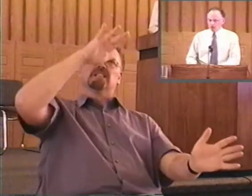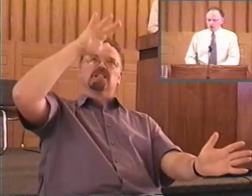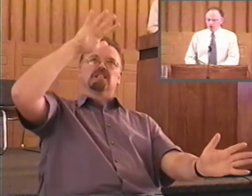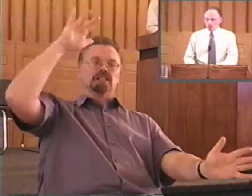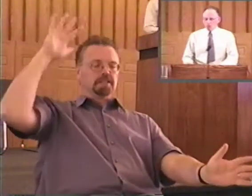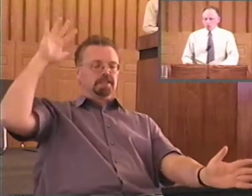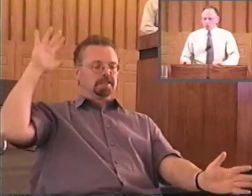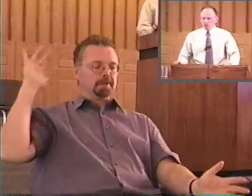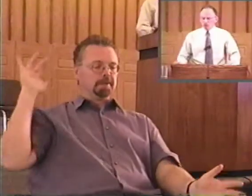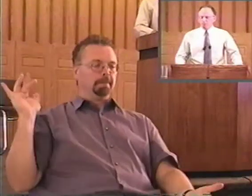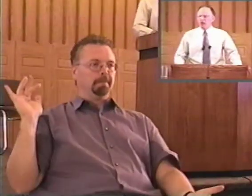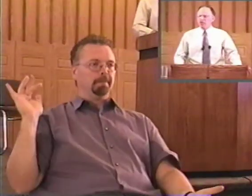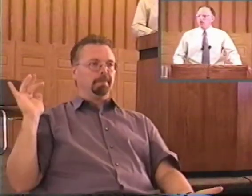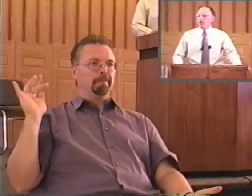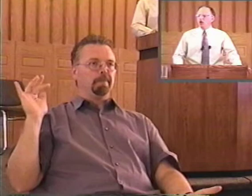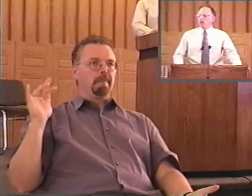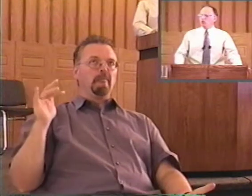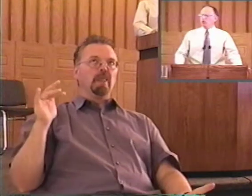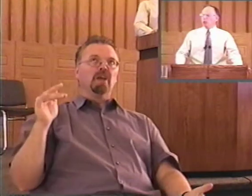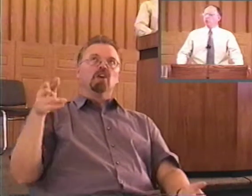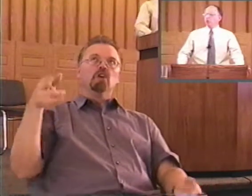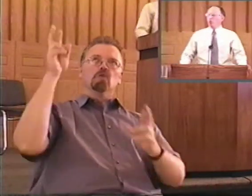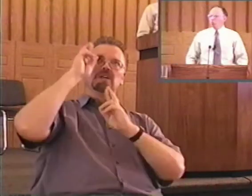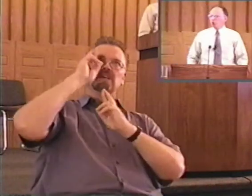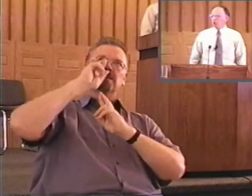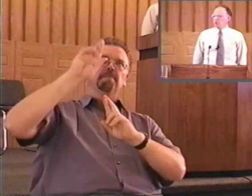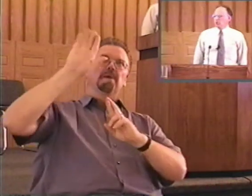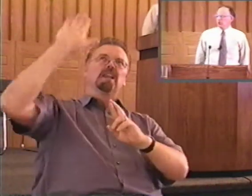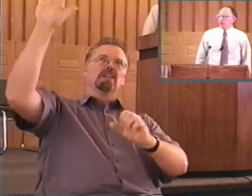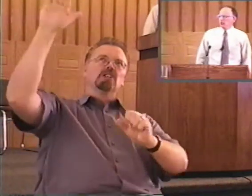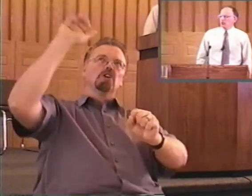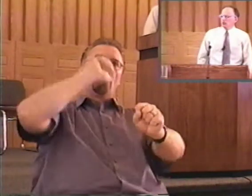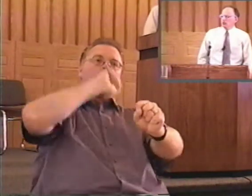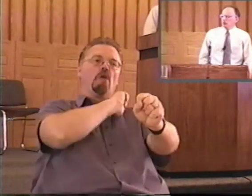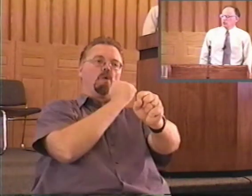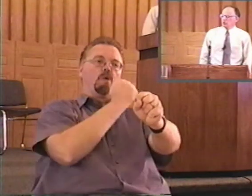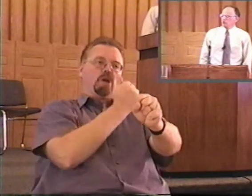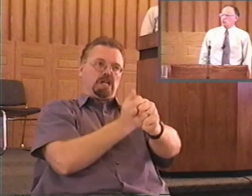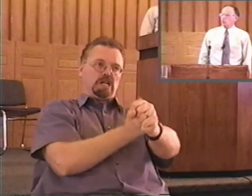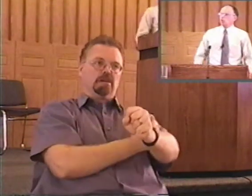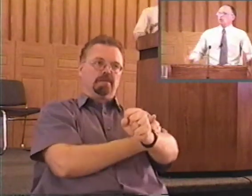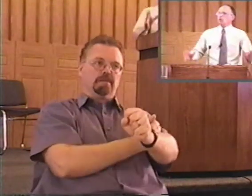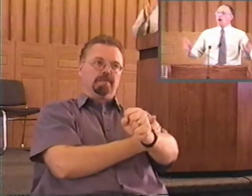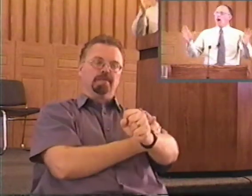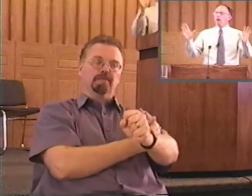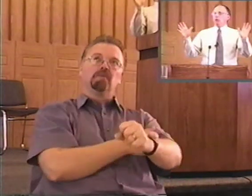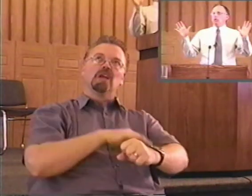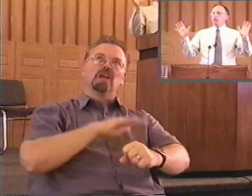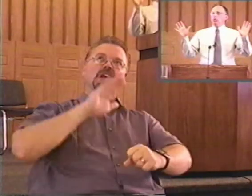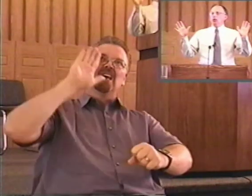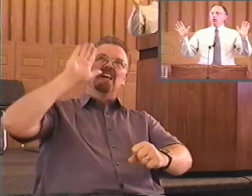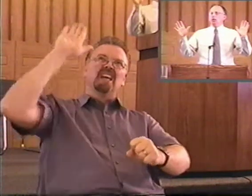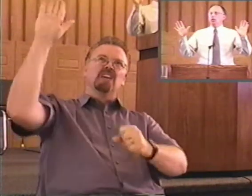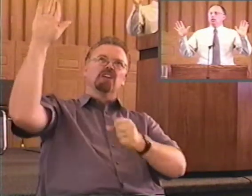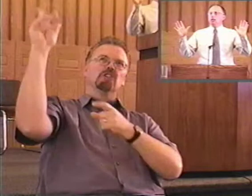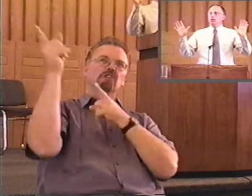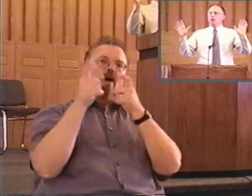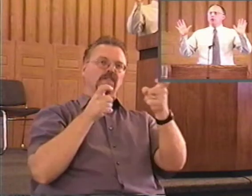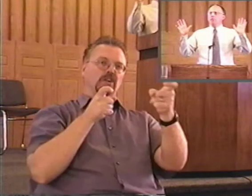magnificence. You respect God's authority, His